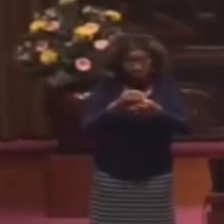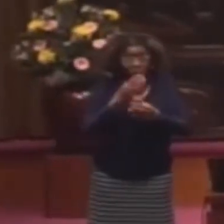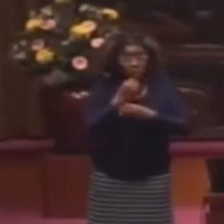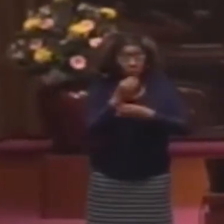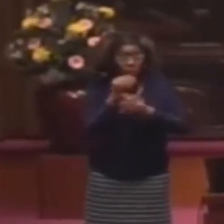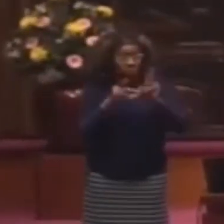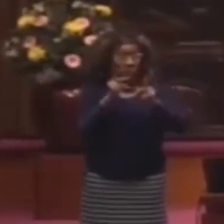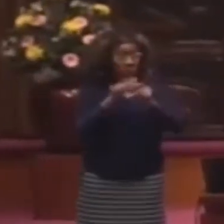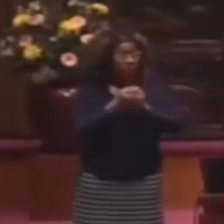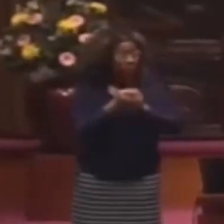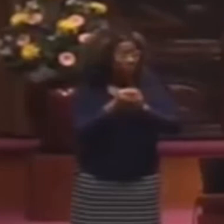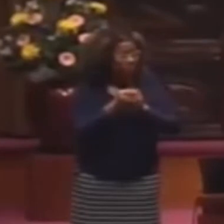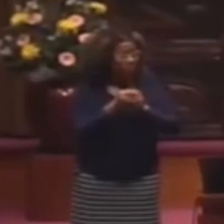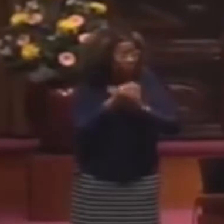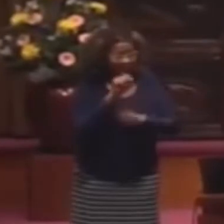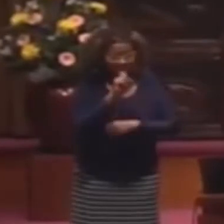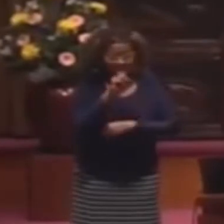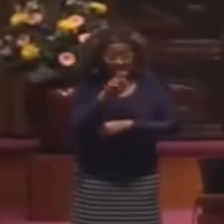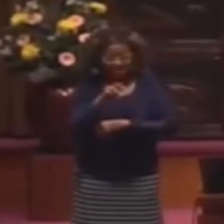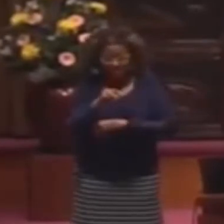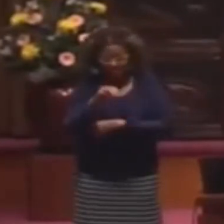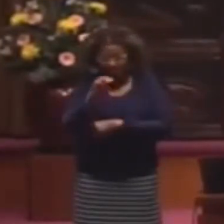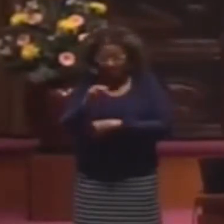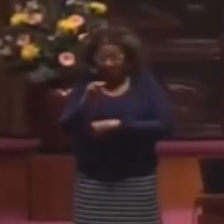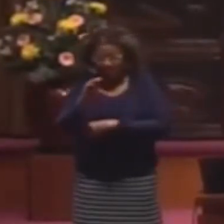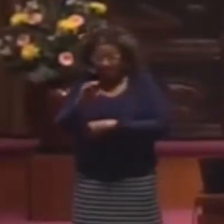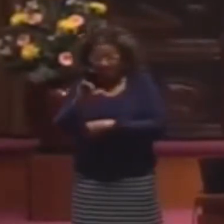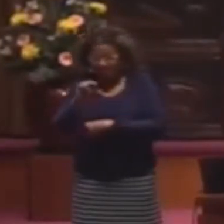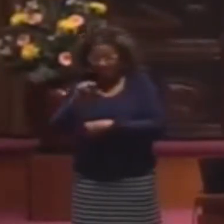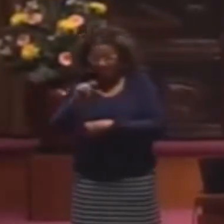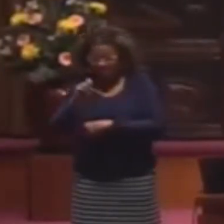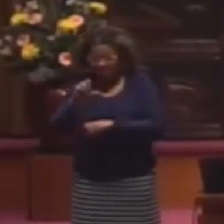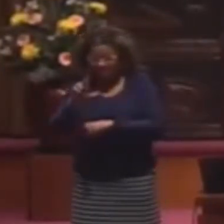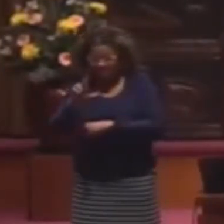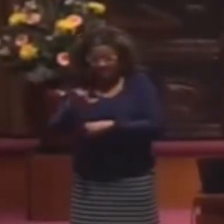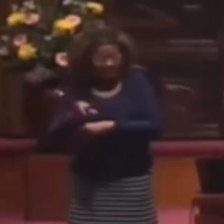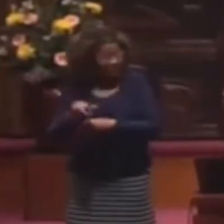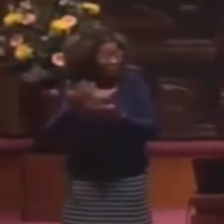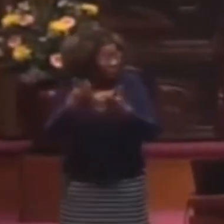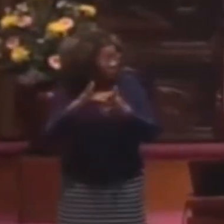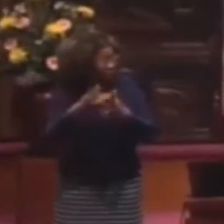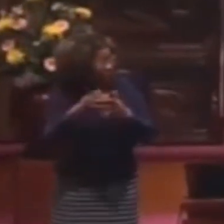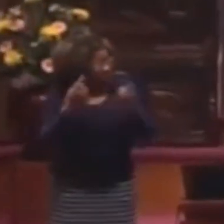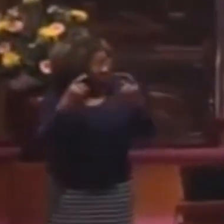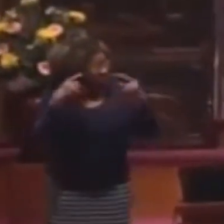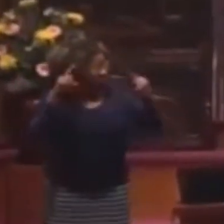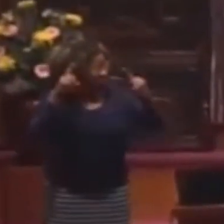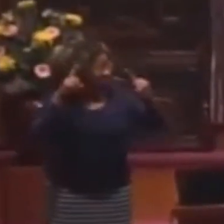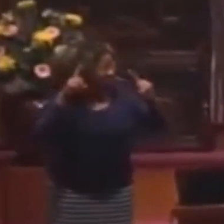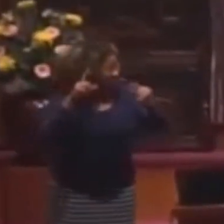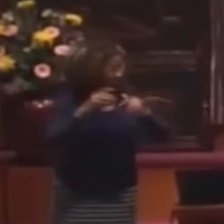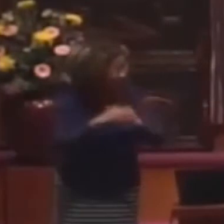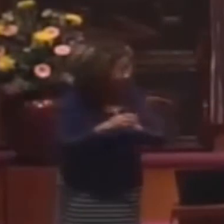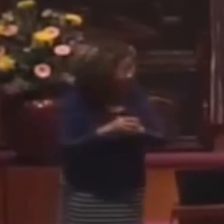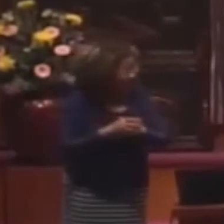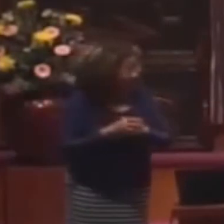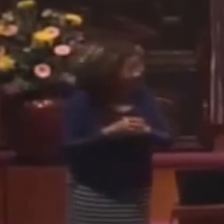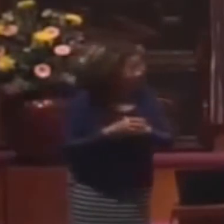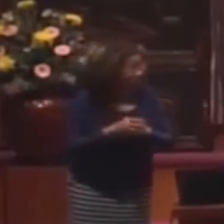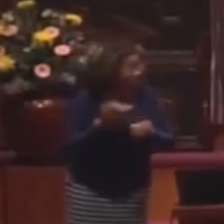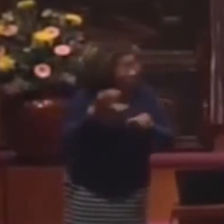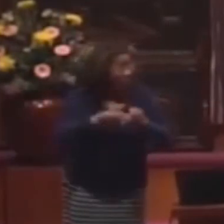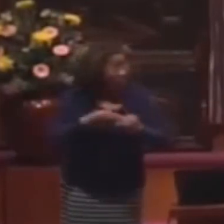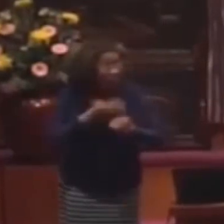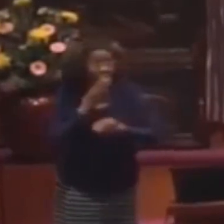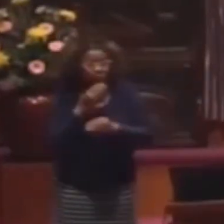Thom MacIntyre completed all of the requirements for entering our people. I'd like to invite him up to the pulpit, not only to give him a certificate, but to